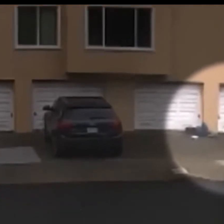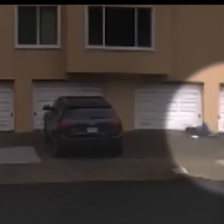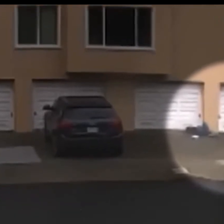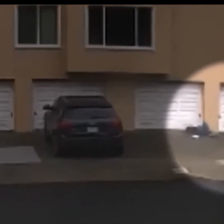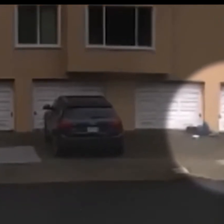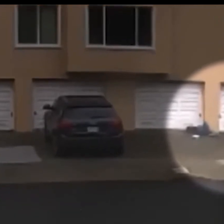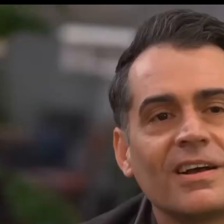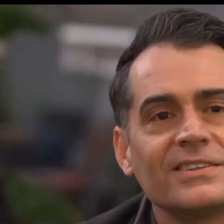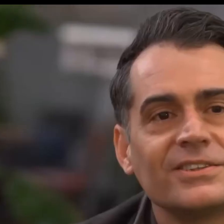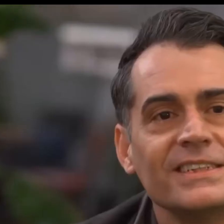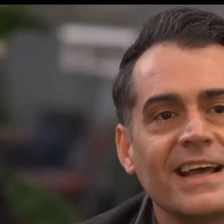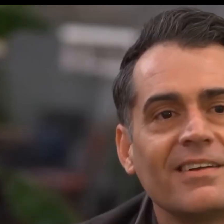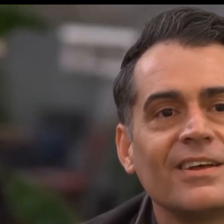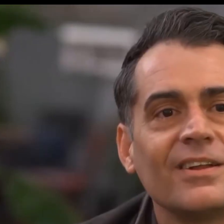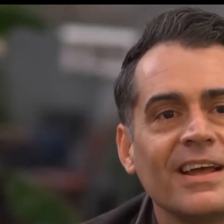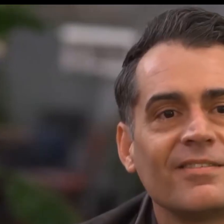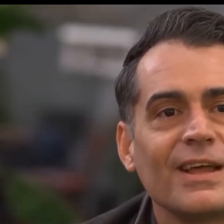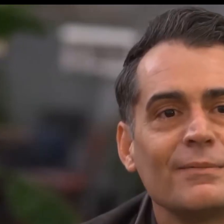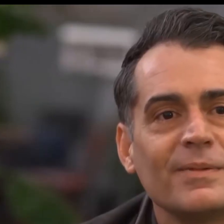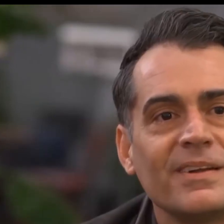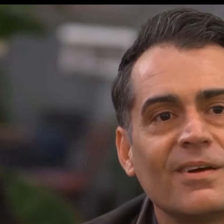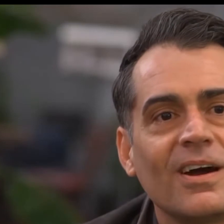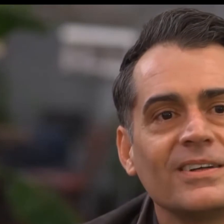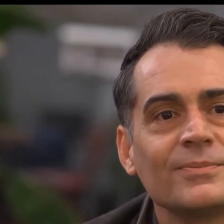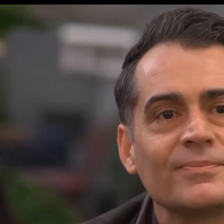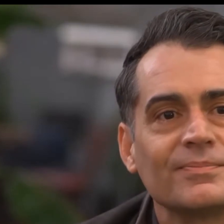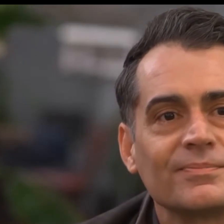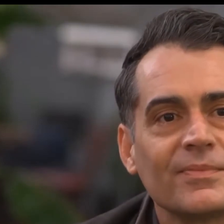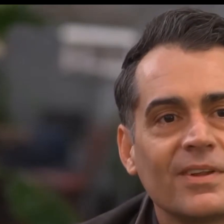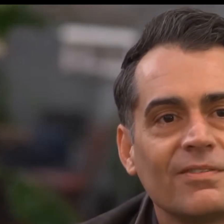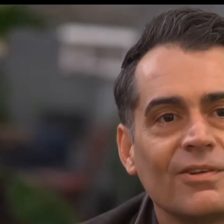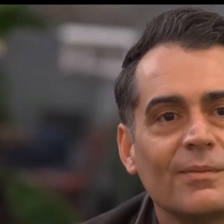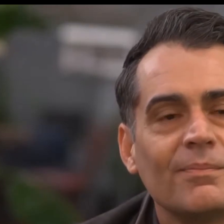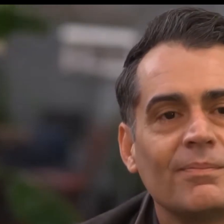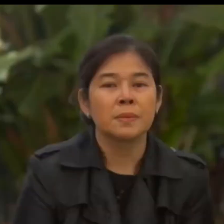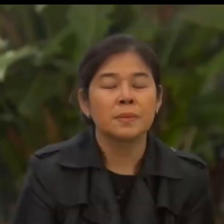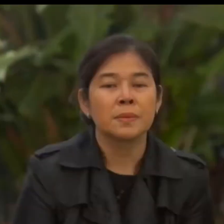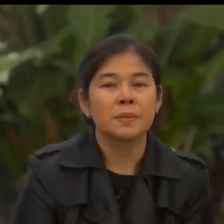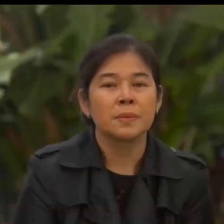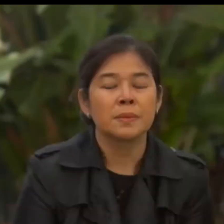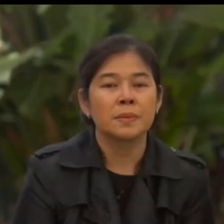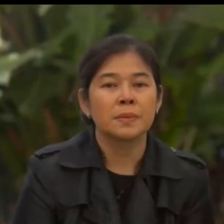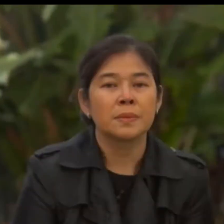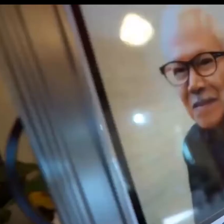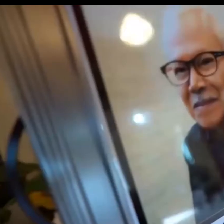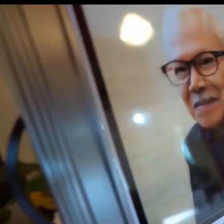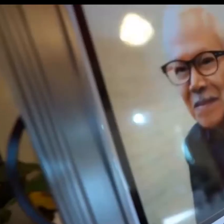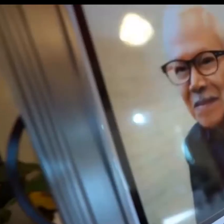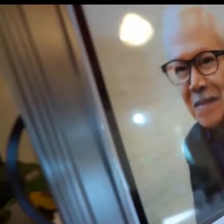He ran from all the way across the street downhill and slammed him into the garage into the floor and broke his head open.